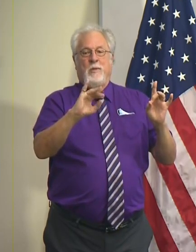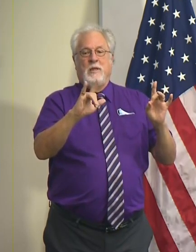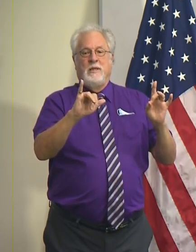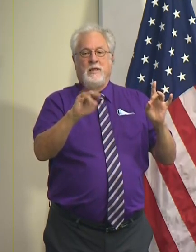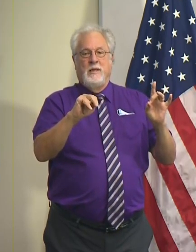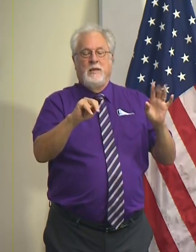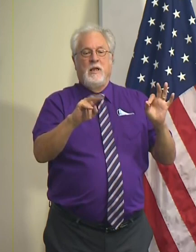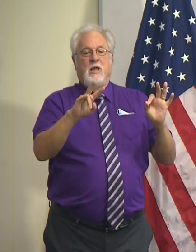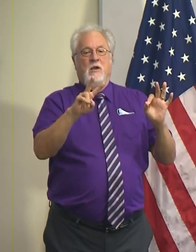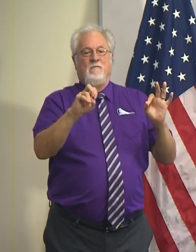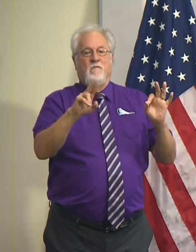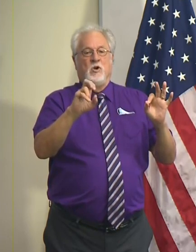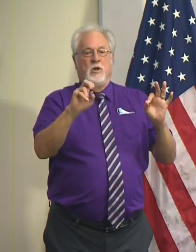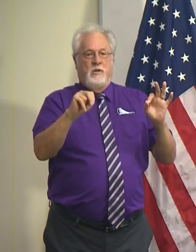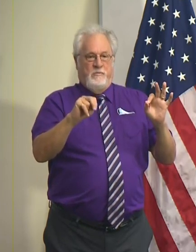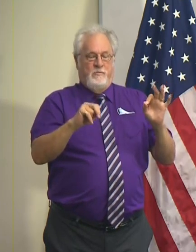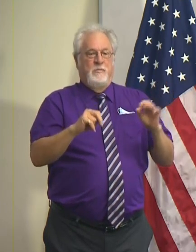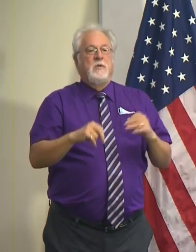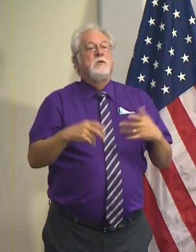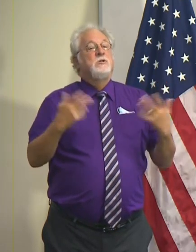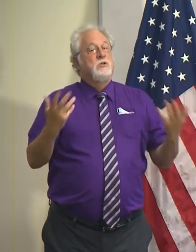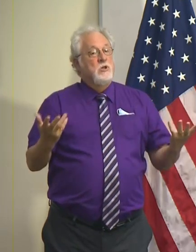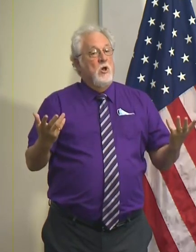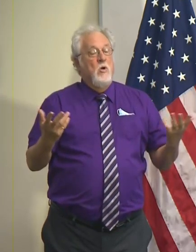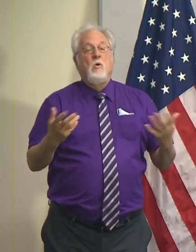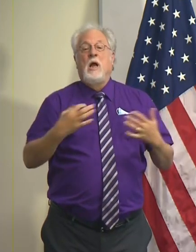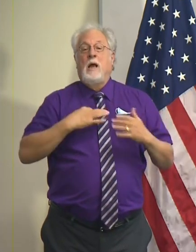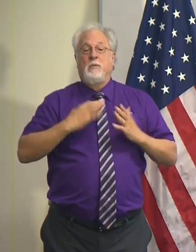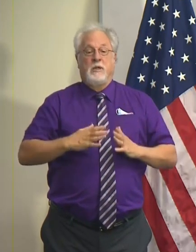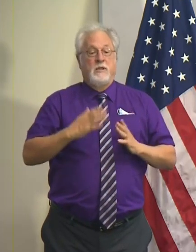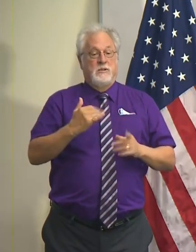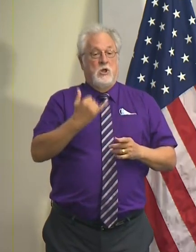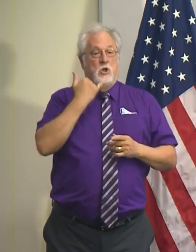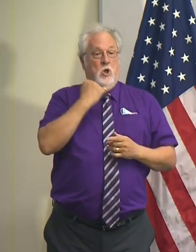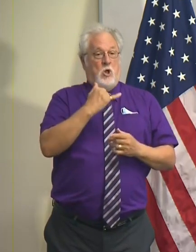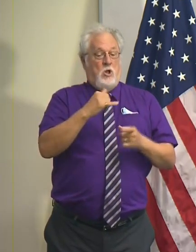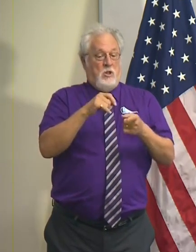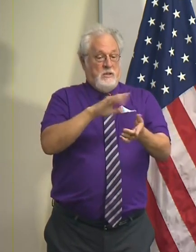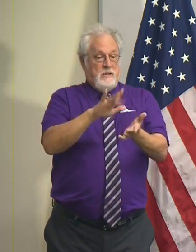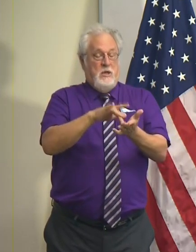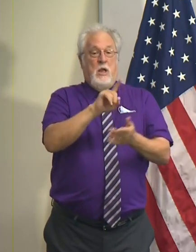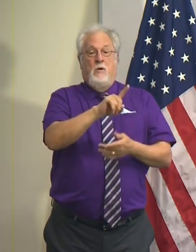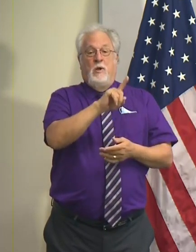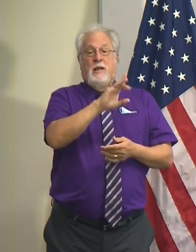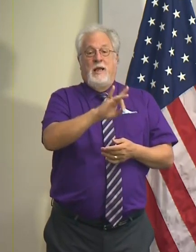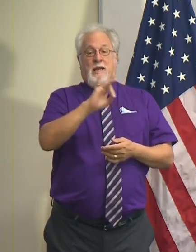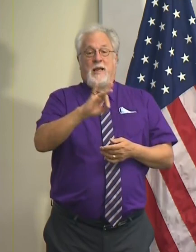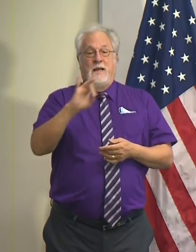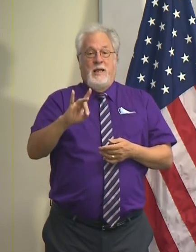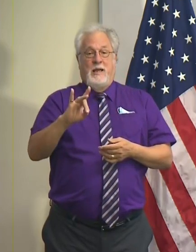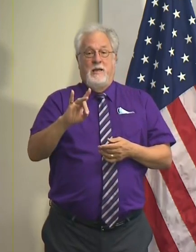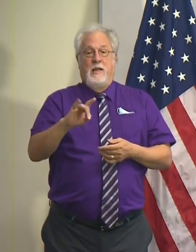and Vernon. So we want applicants to call a call center, and that's